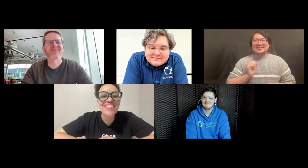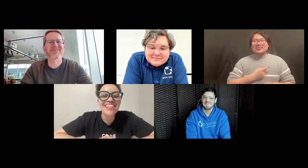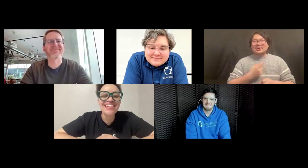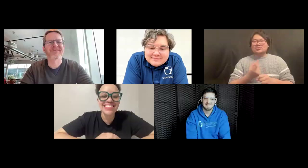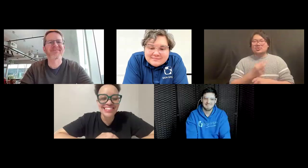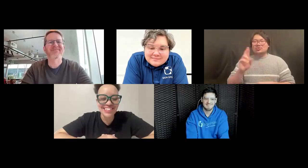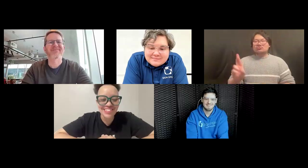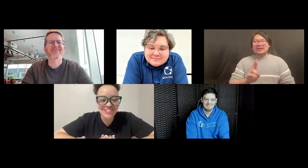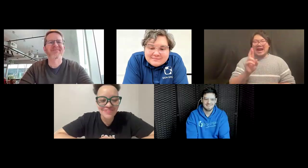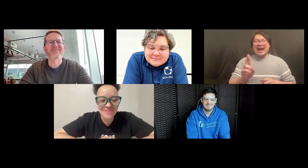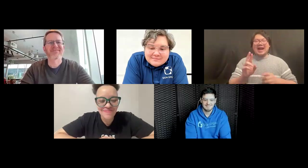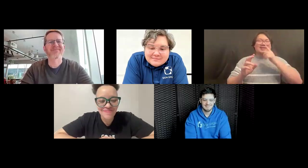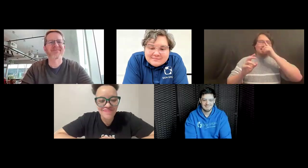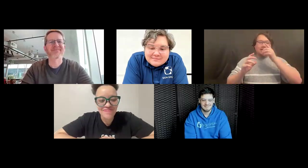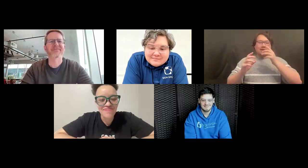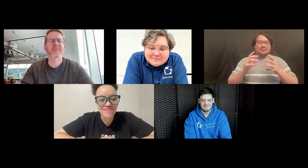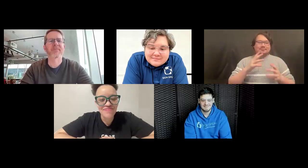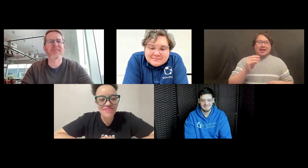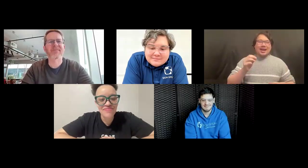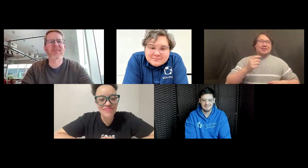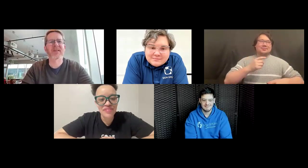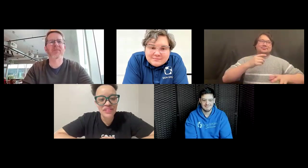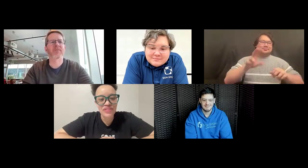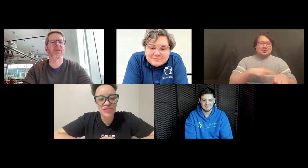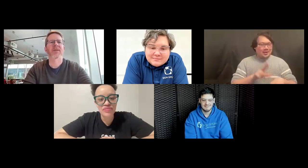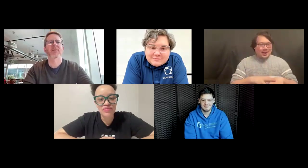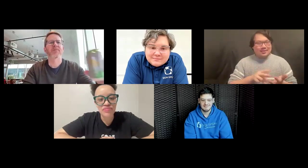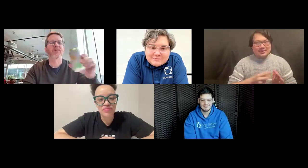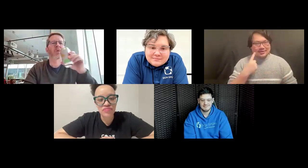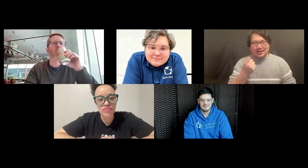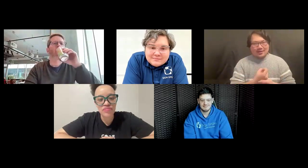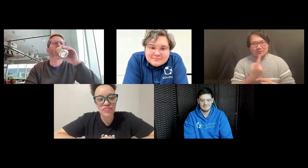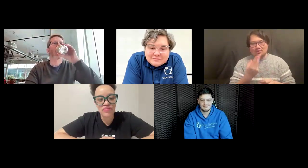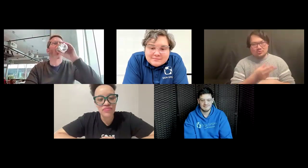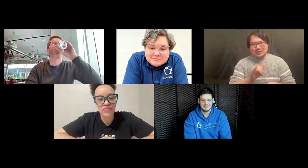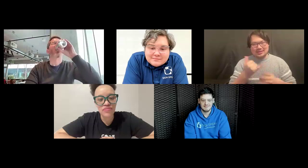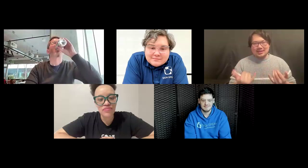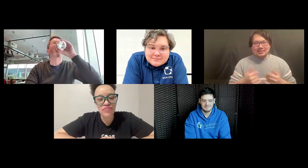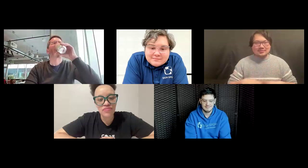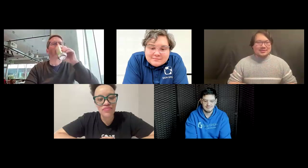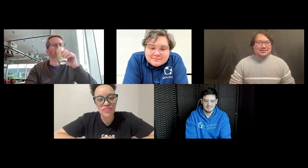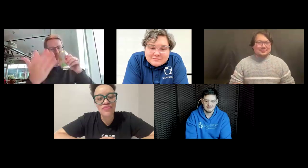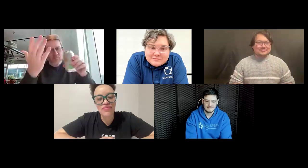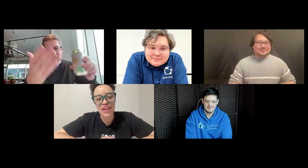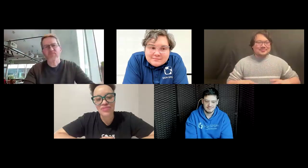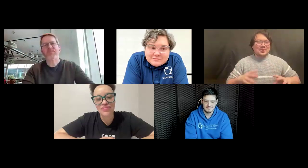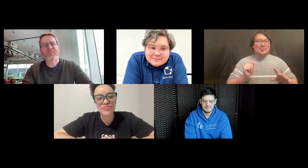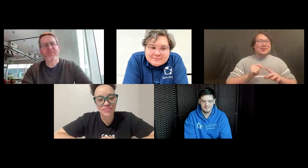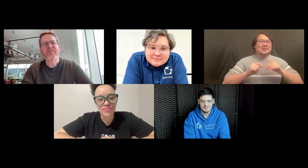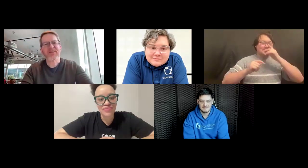from some of our European members. Yeah, they have that sign for React. Yeah. So I just feel like everyone is using